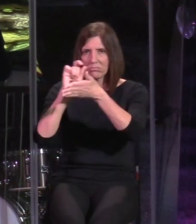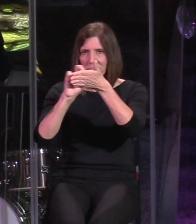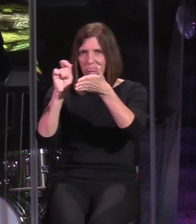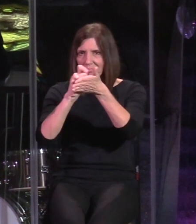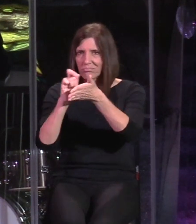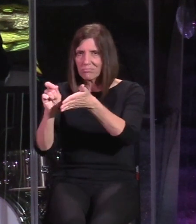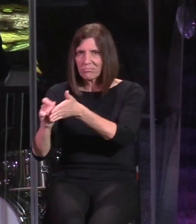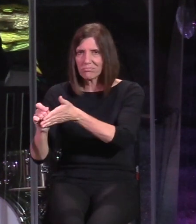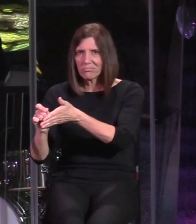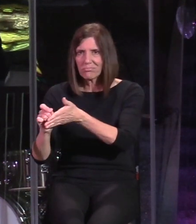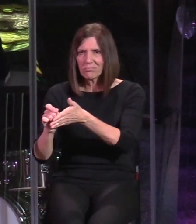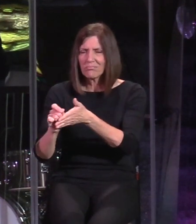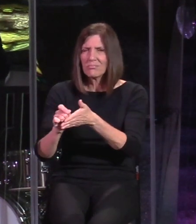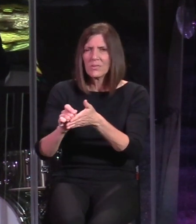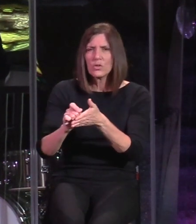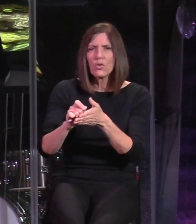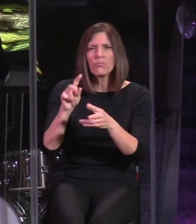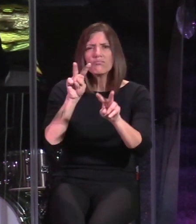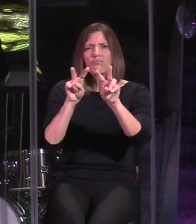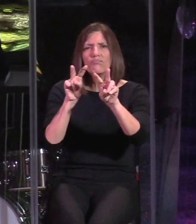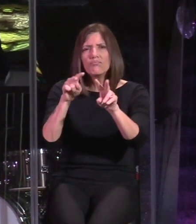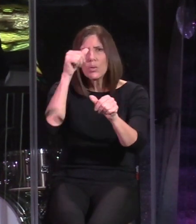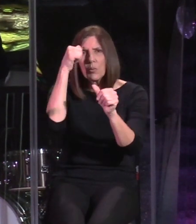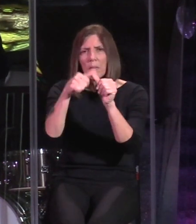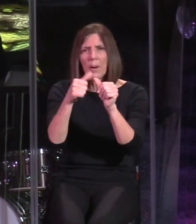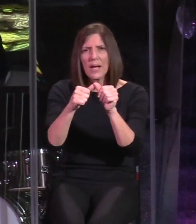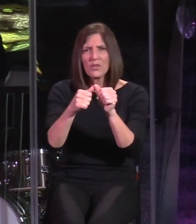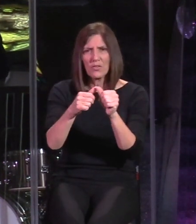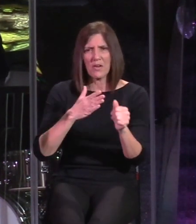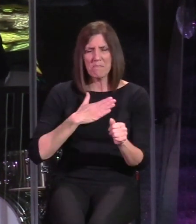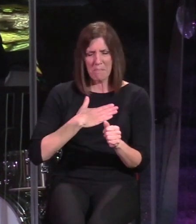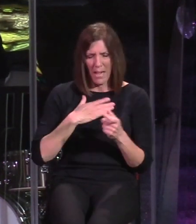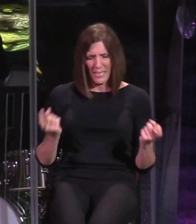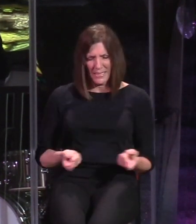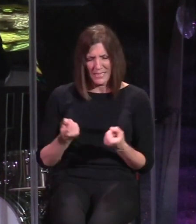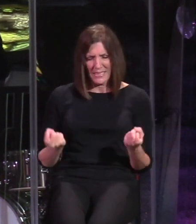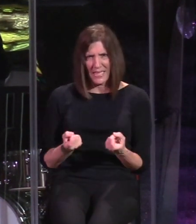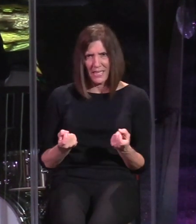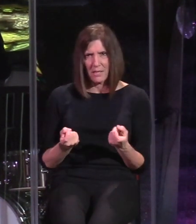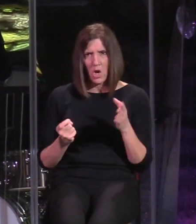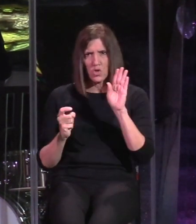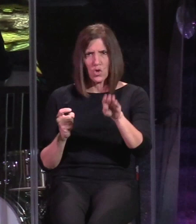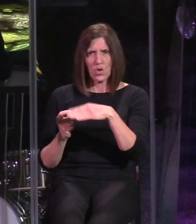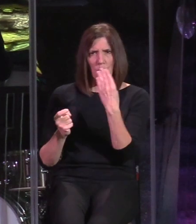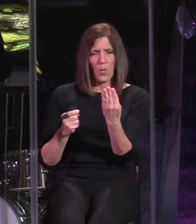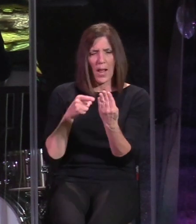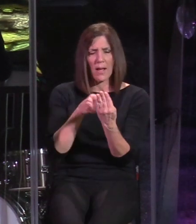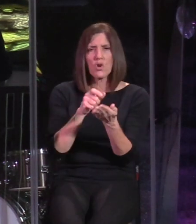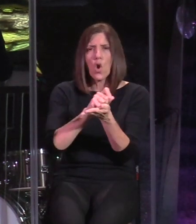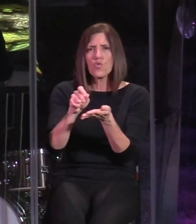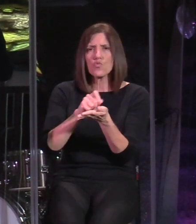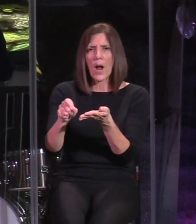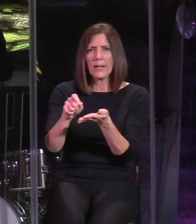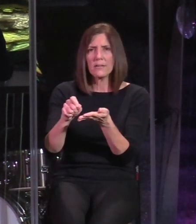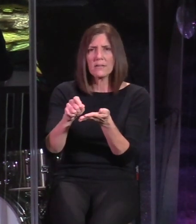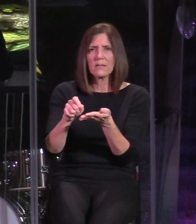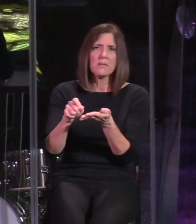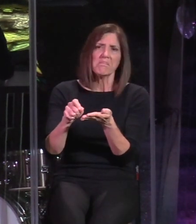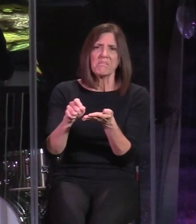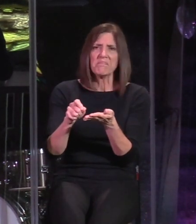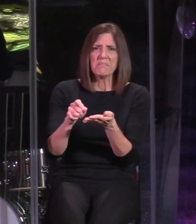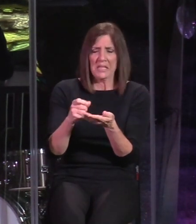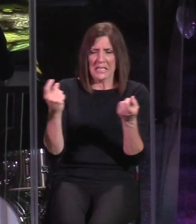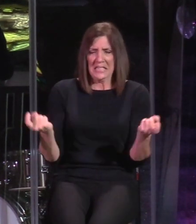bookmark is to be a visual reminder of our sin. And so on the backside of it, you can turn it around and just write down if there are any